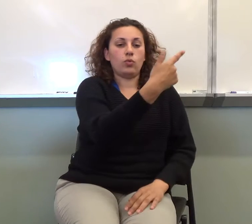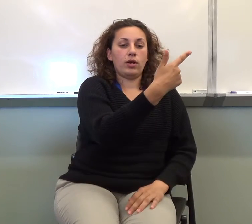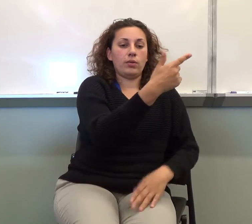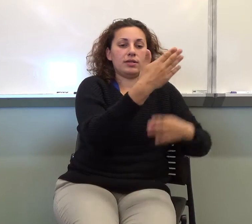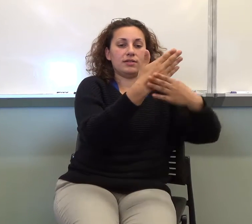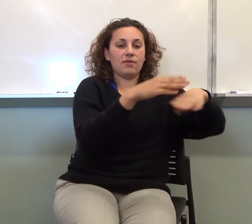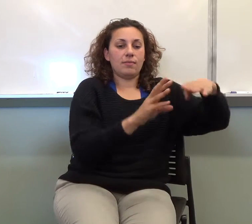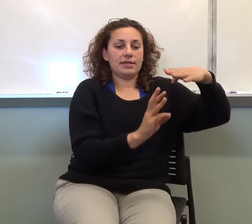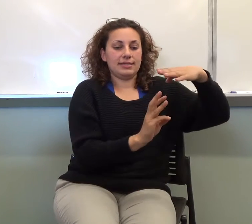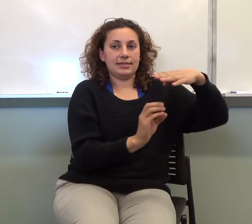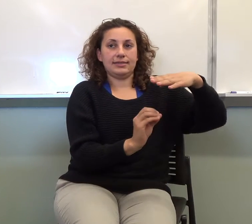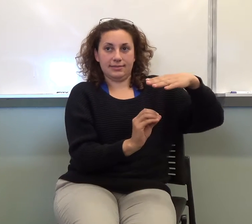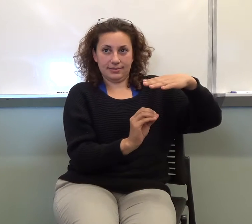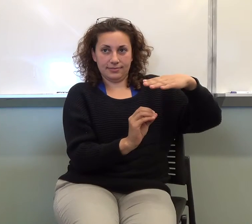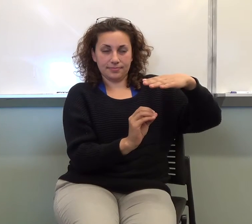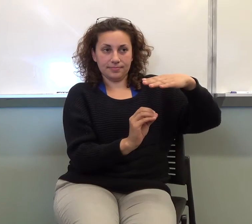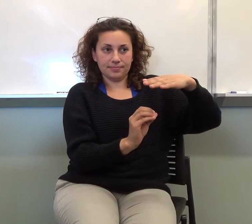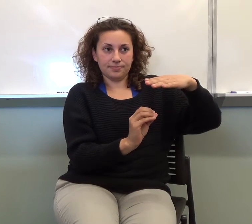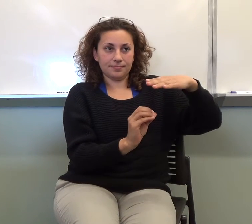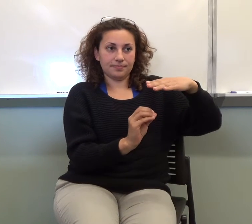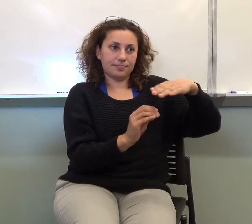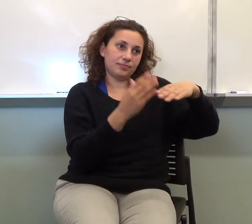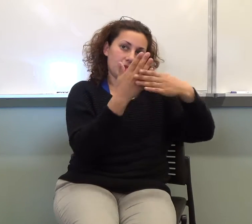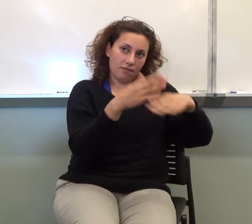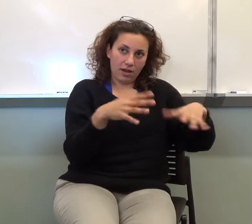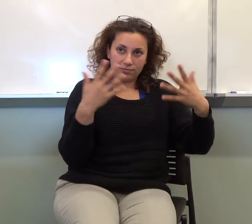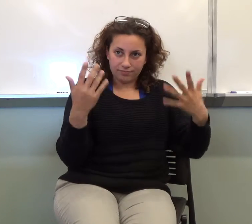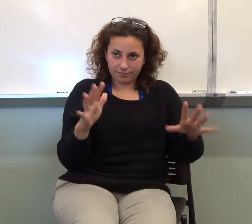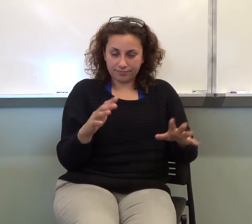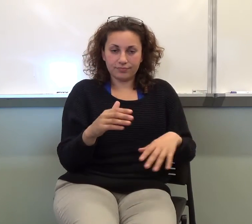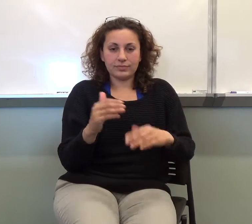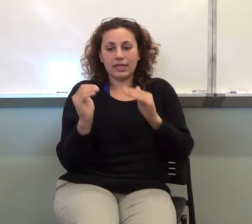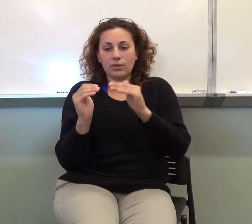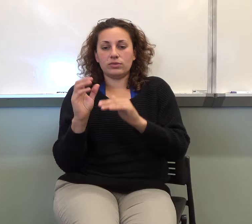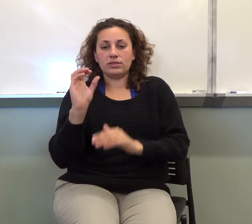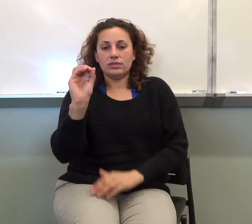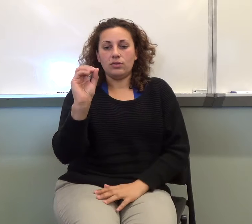And when you divide all that out, it comes out to be 0.35,